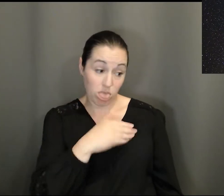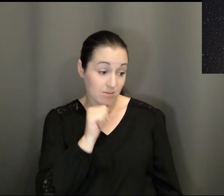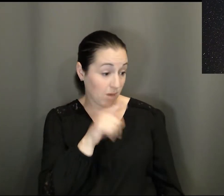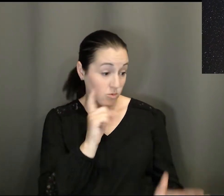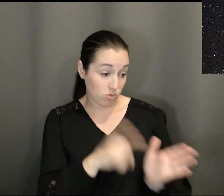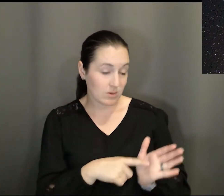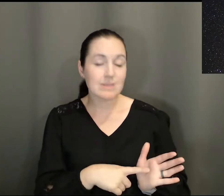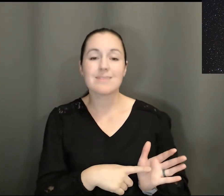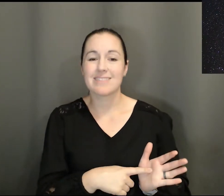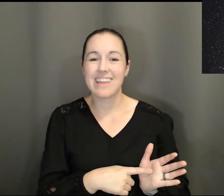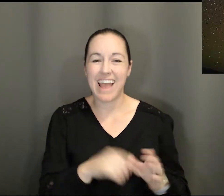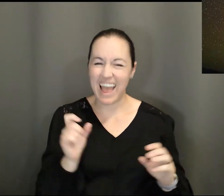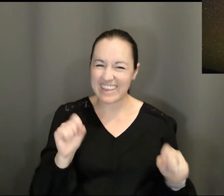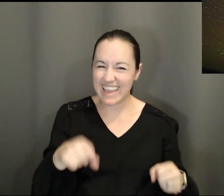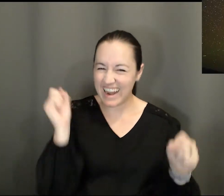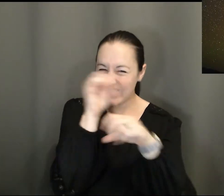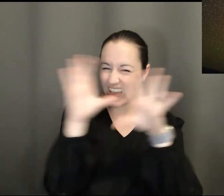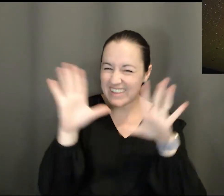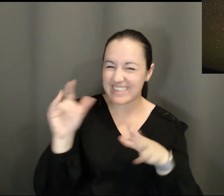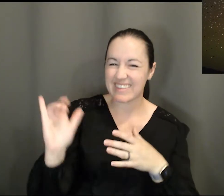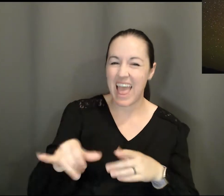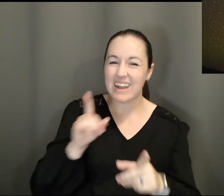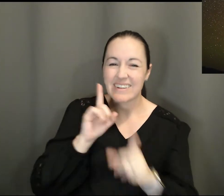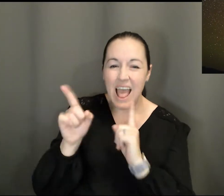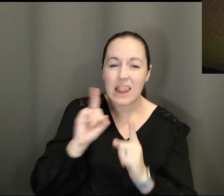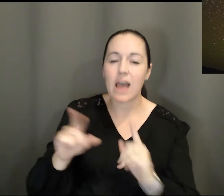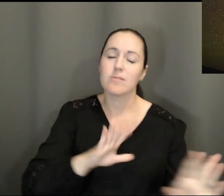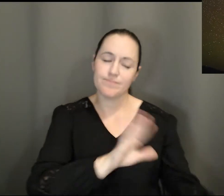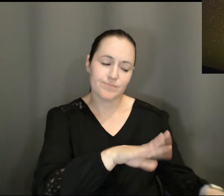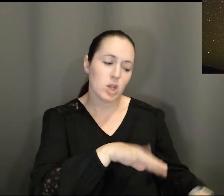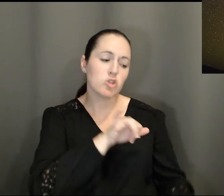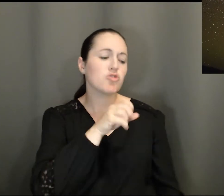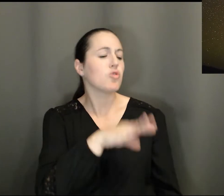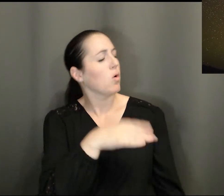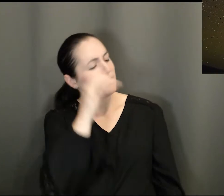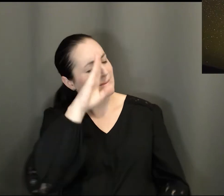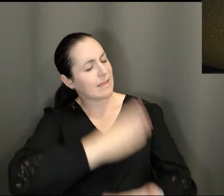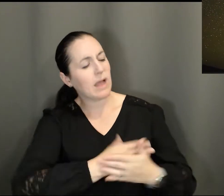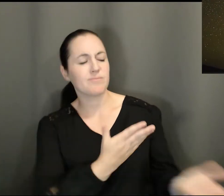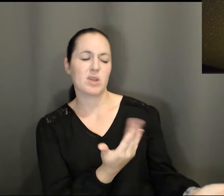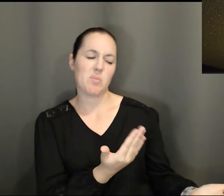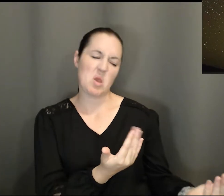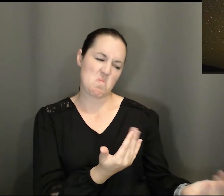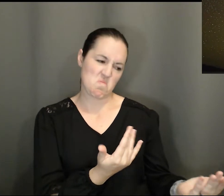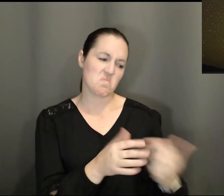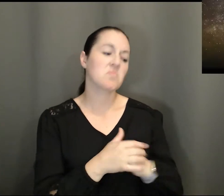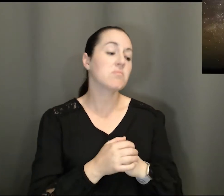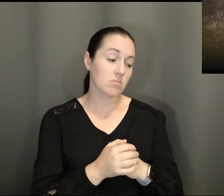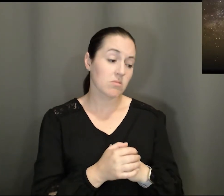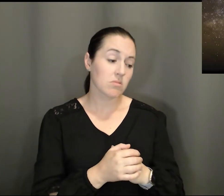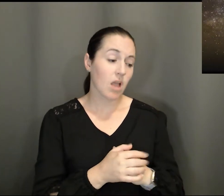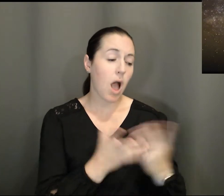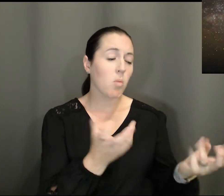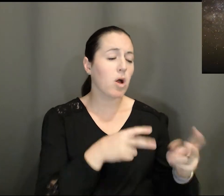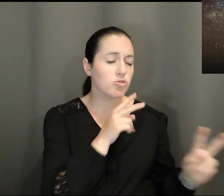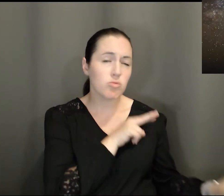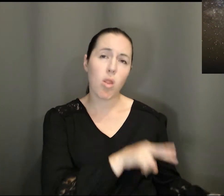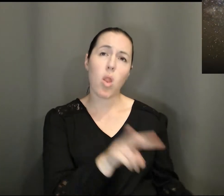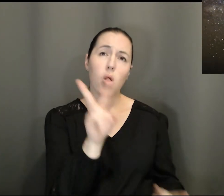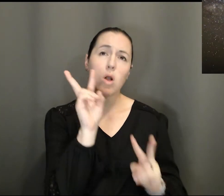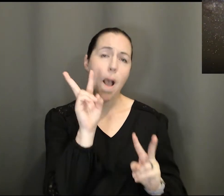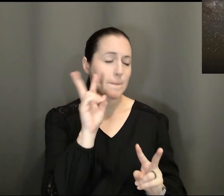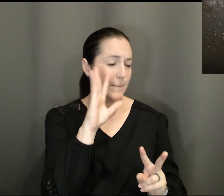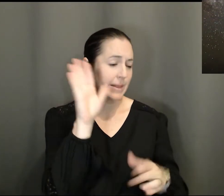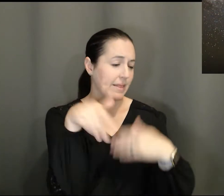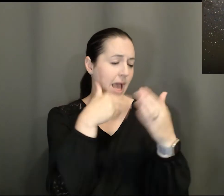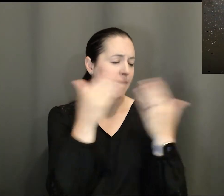see? And Job's saying, well, God, I see stars. Well, that's right, Job. That's good. You do see stars. Now, Job, tell me how